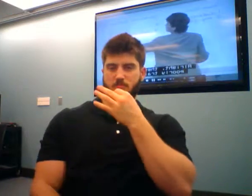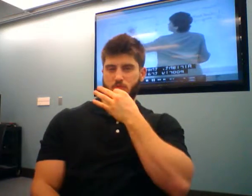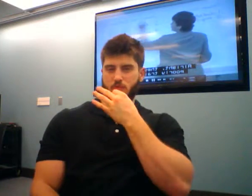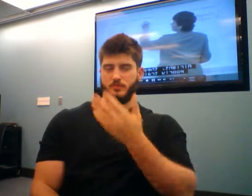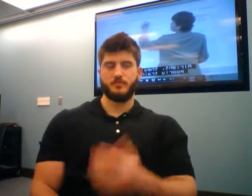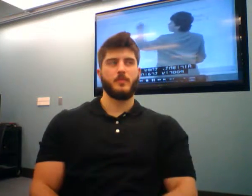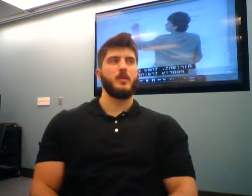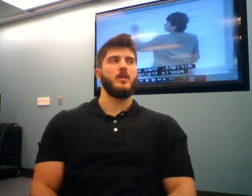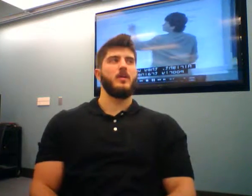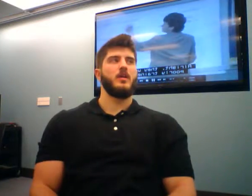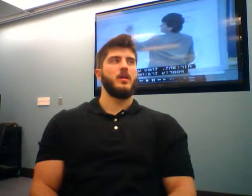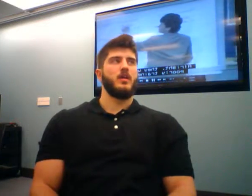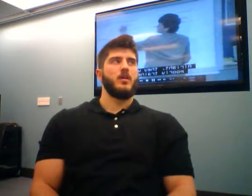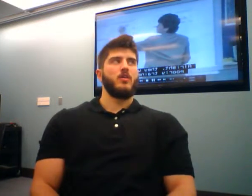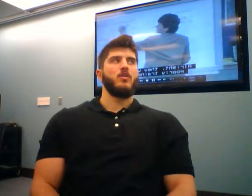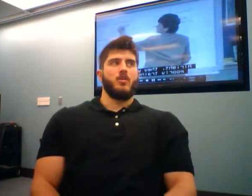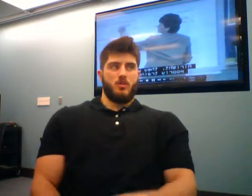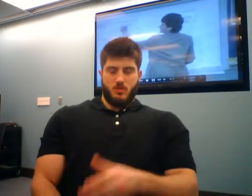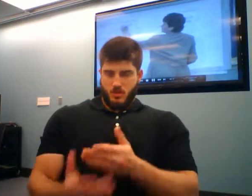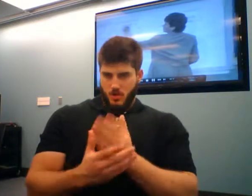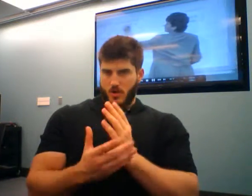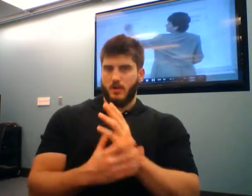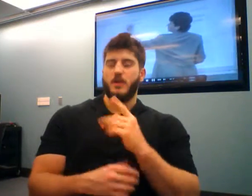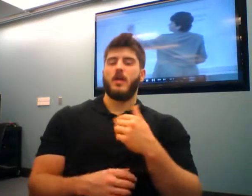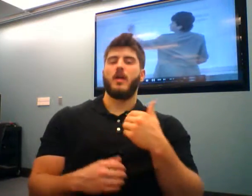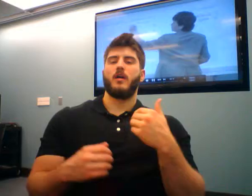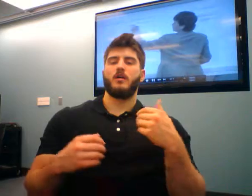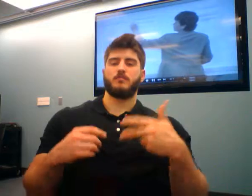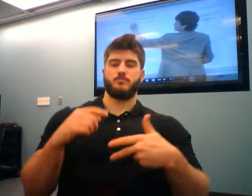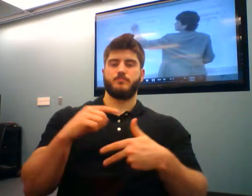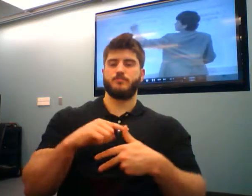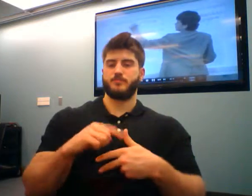All right, they were poorly trained.